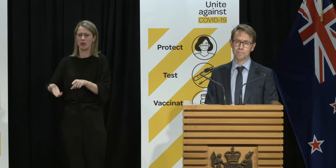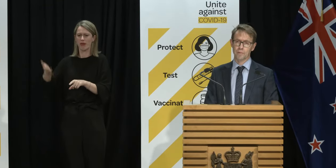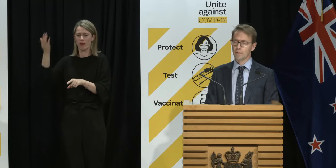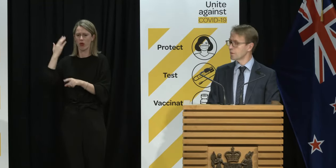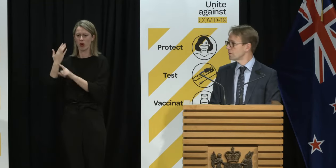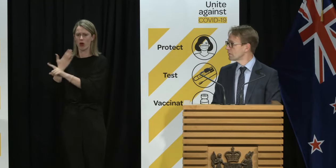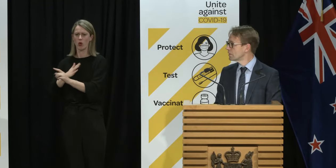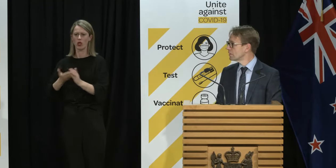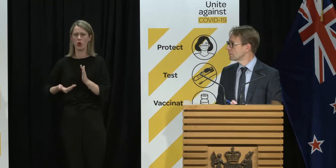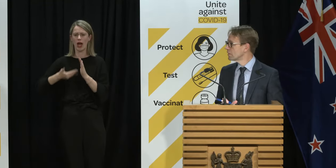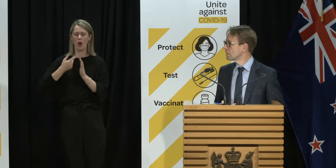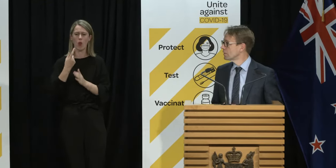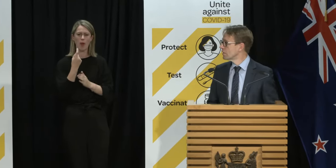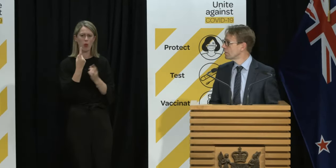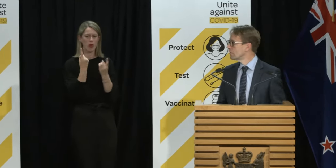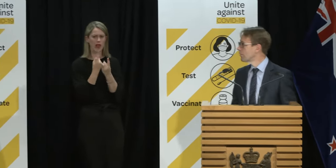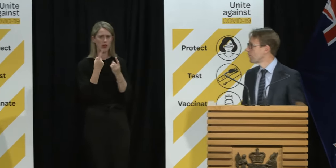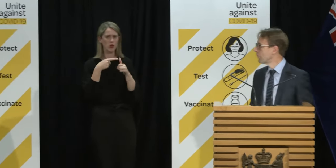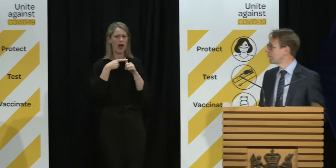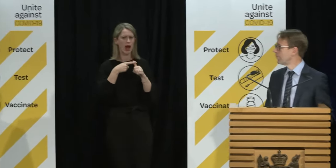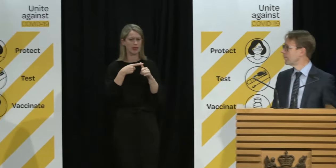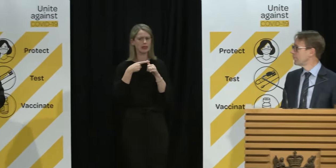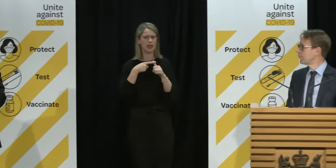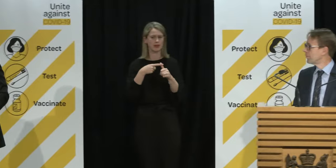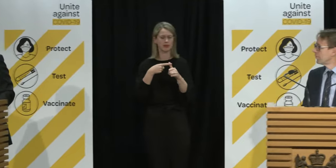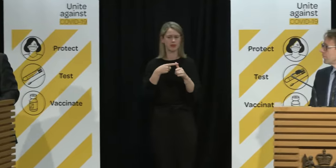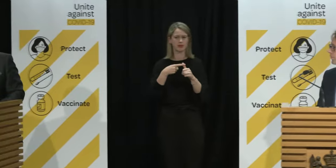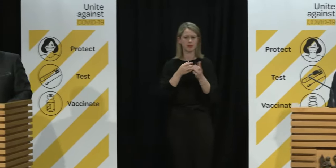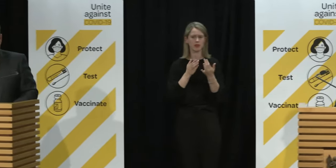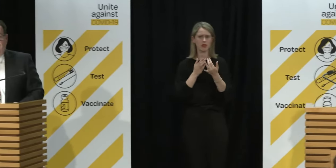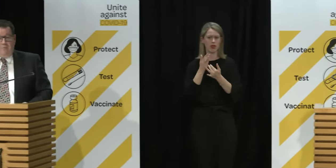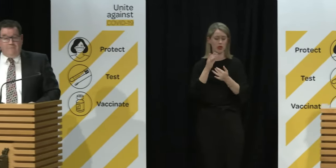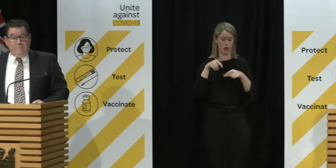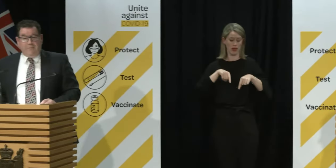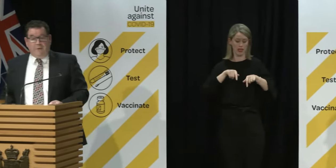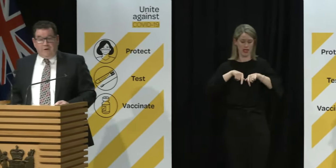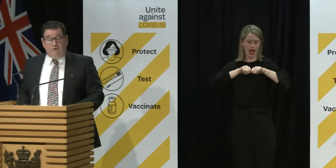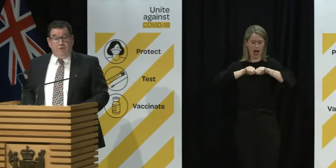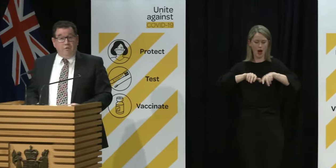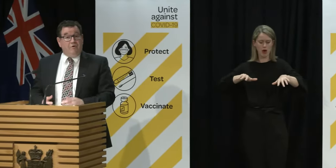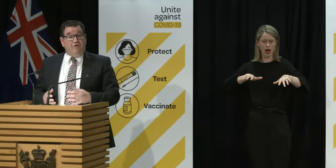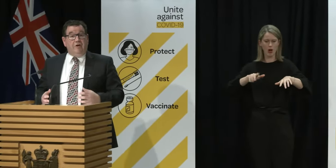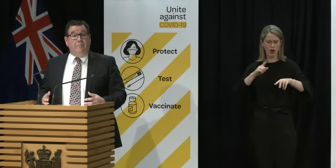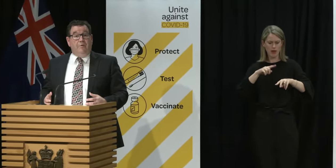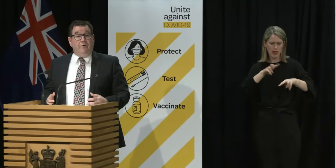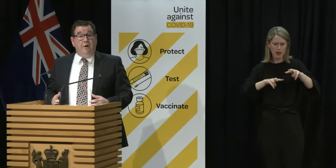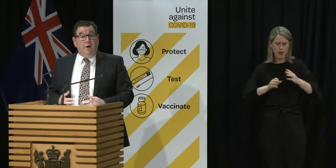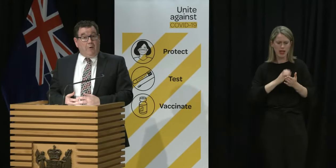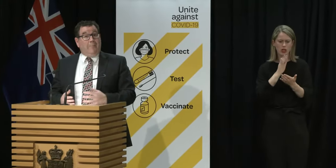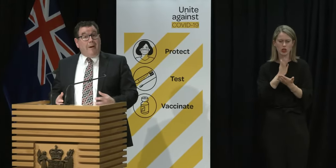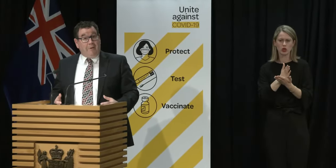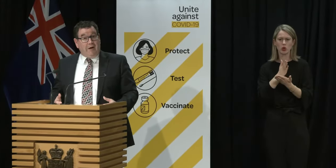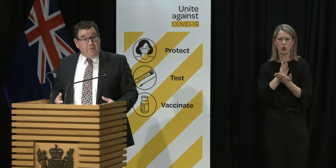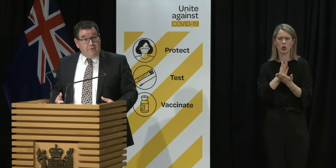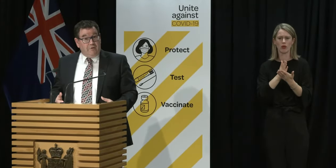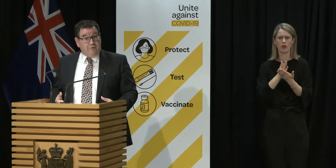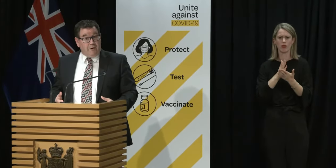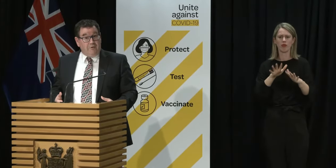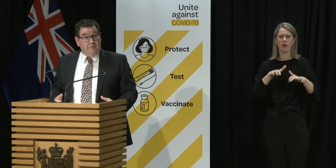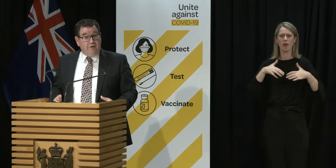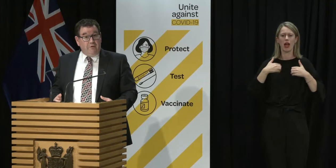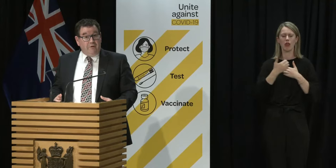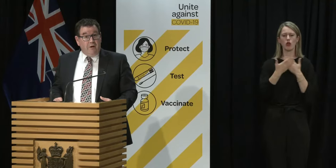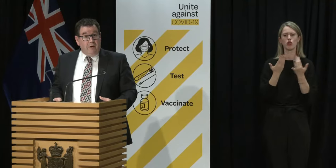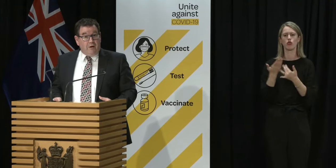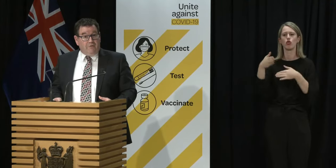Can I just add one thing to that, Jenna, to that answer, too, is that throughout this outbreak, we've been making sure that we share the burden around public health units